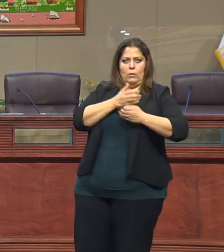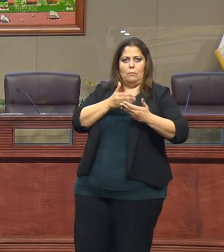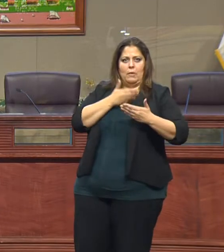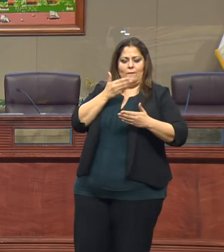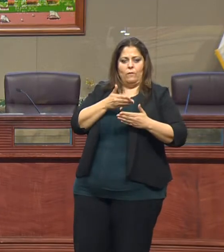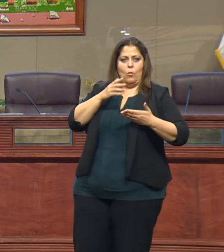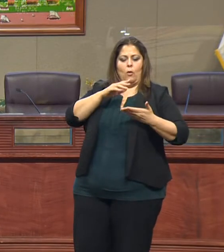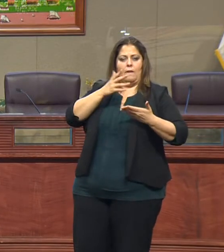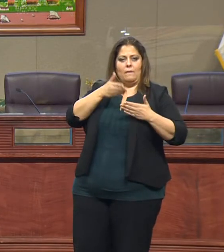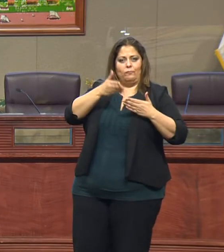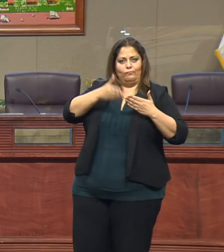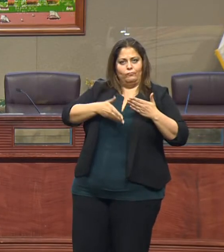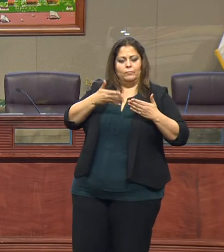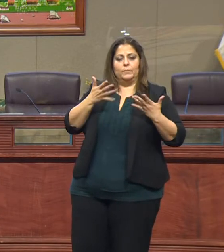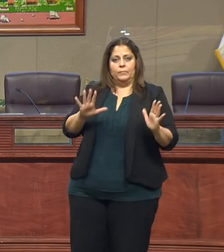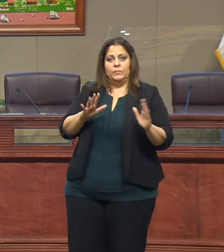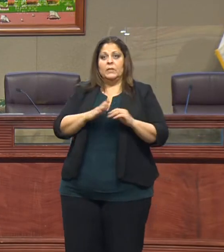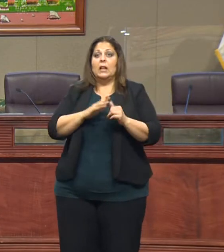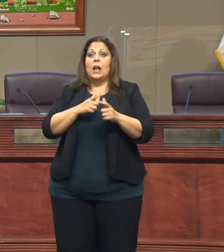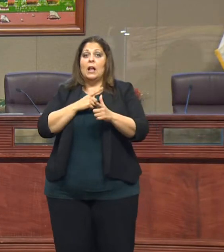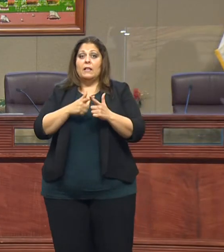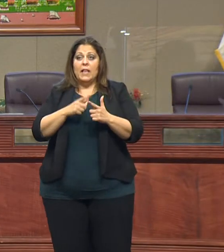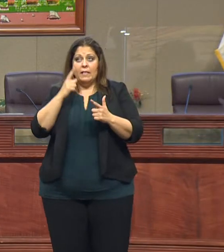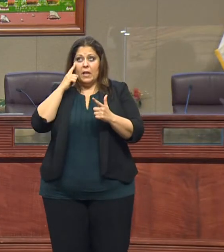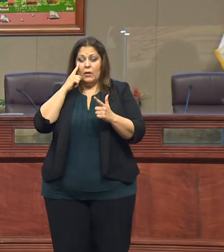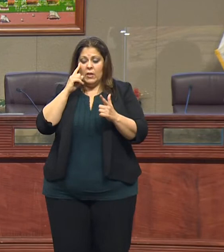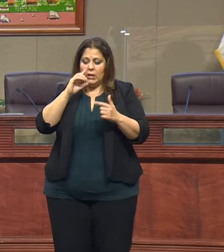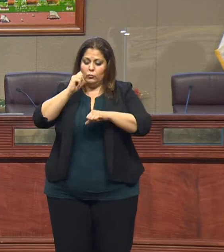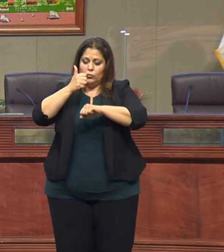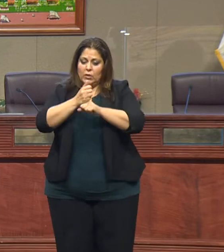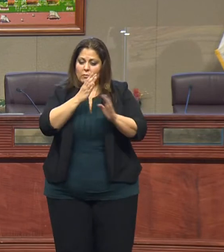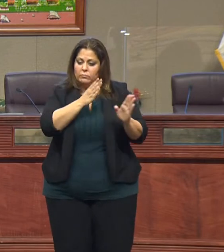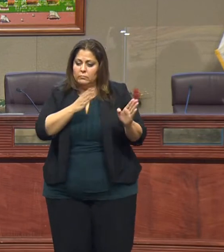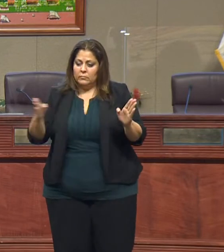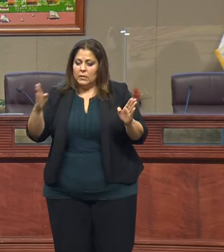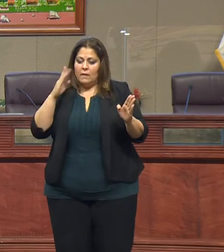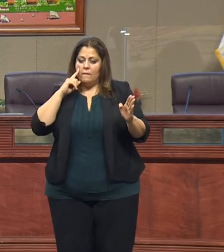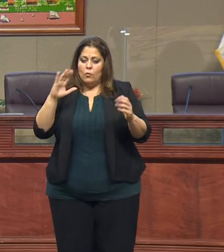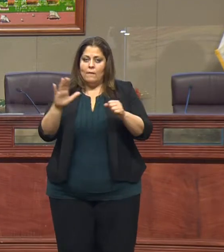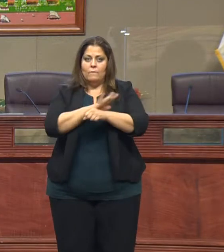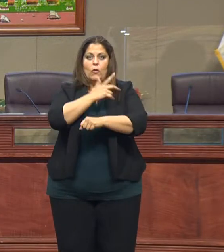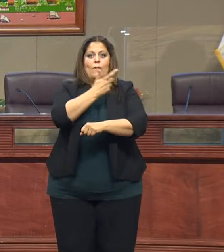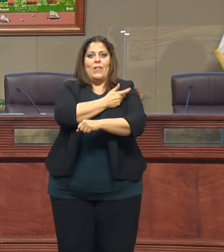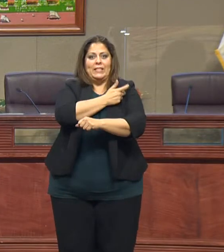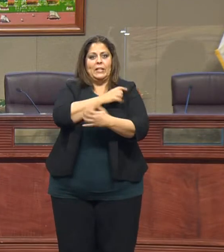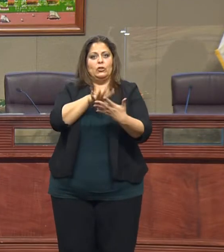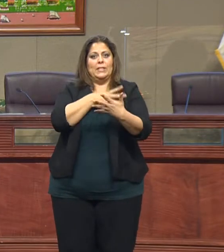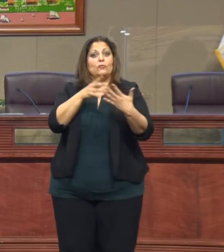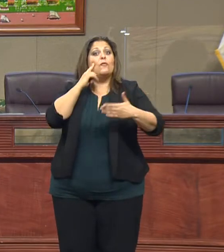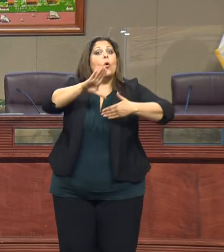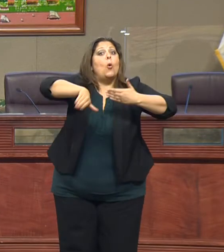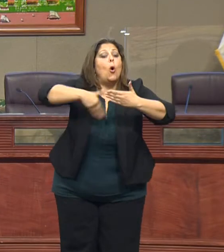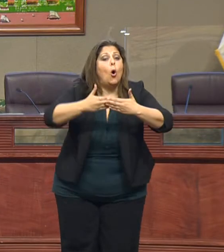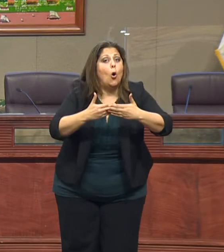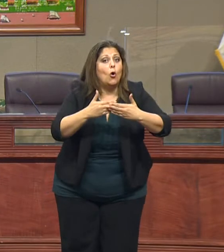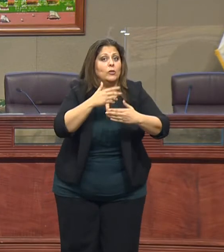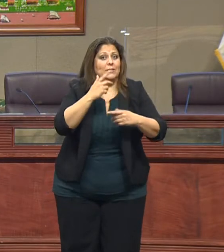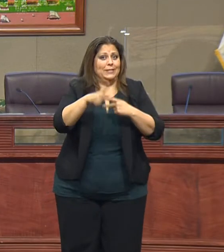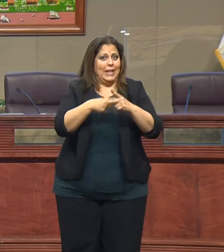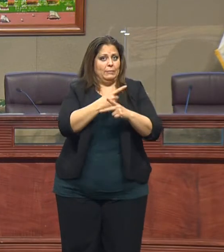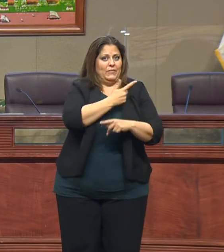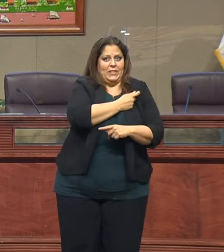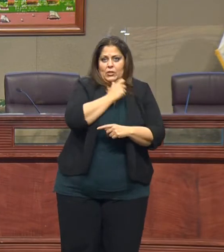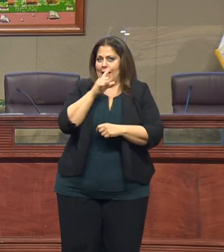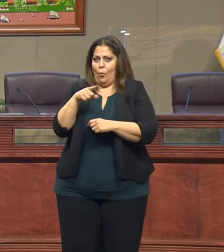more comprehensive approach for a full vaccination schedule for immunization in the schools this fall. One item for parents: when those